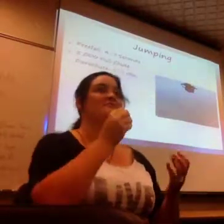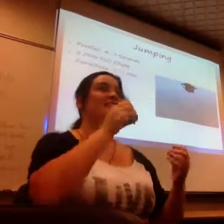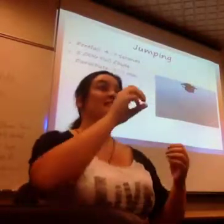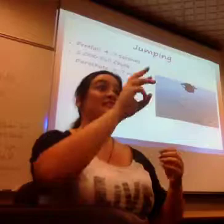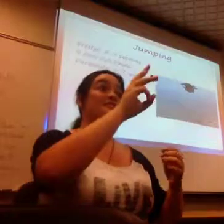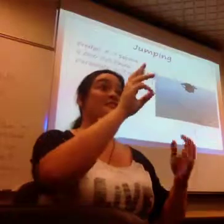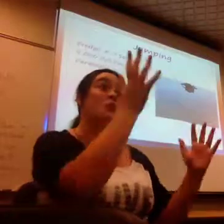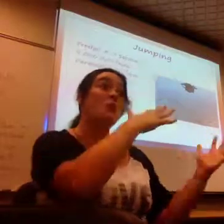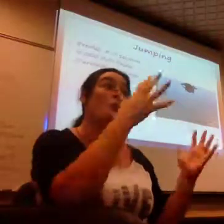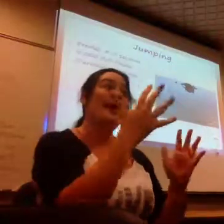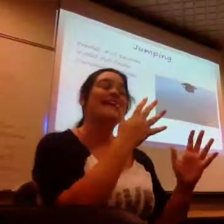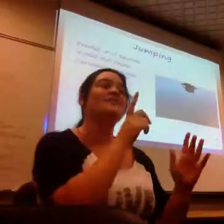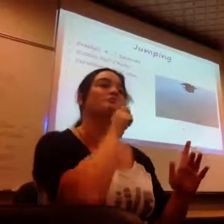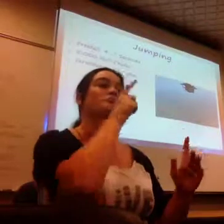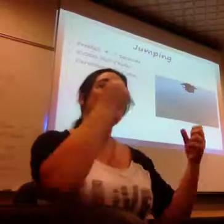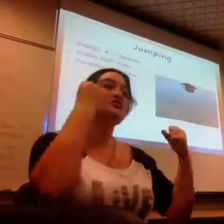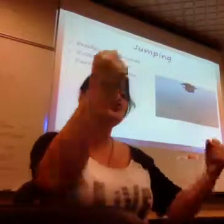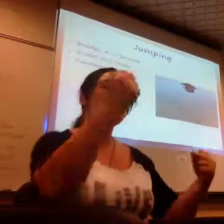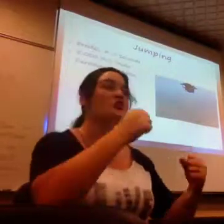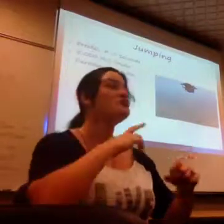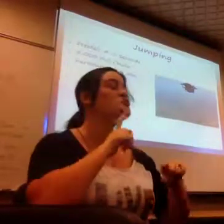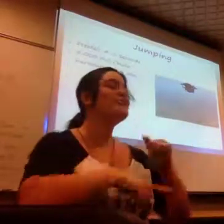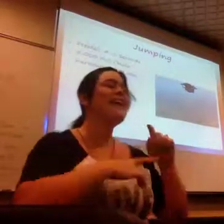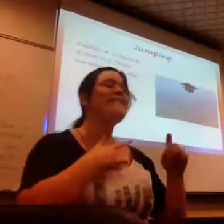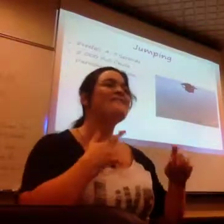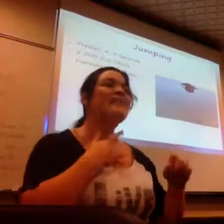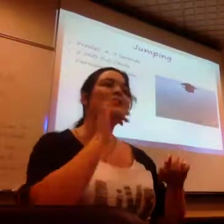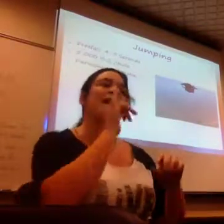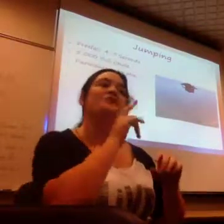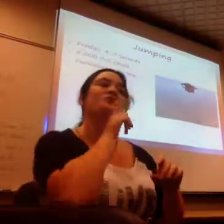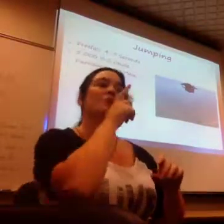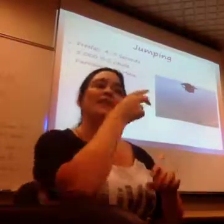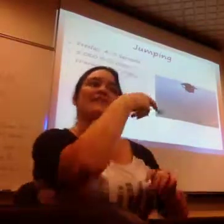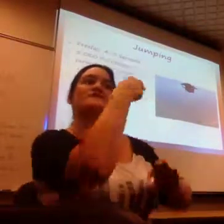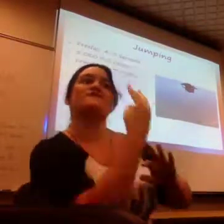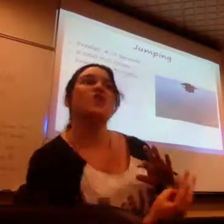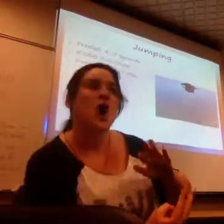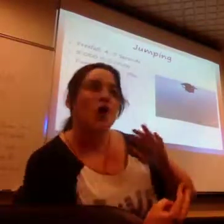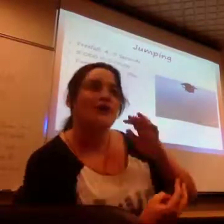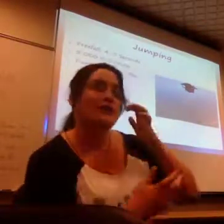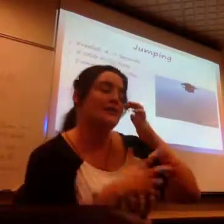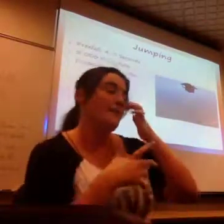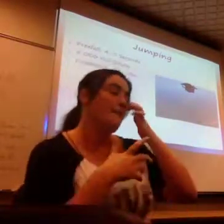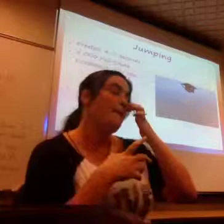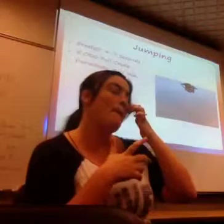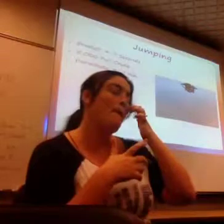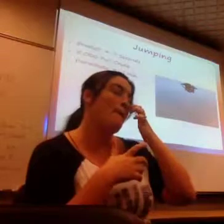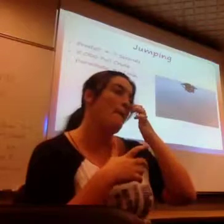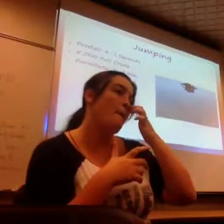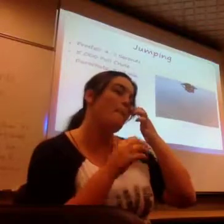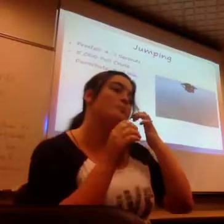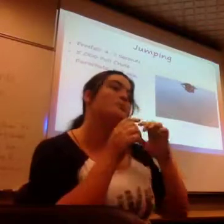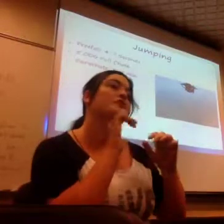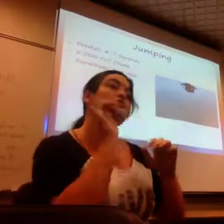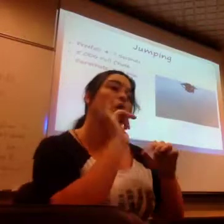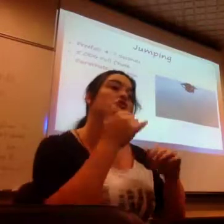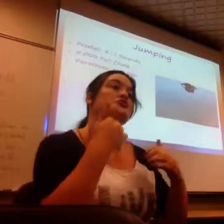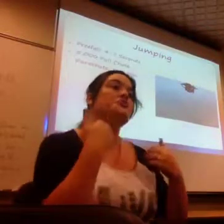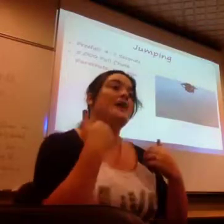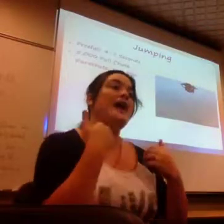so you can't really feel like you're falling unless they do give you an altimeter, which checks your elevation of where you're at.